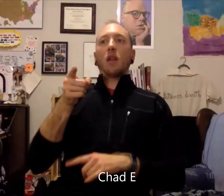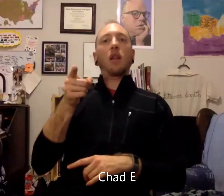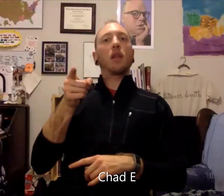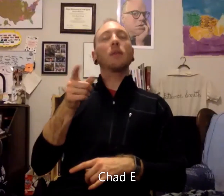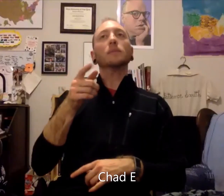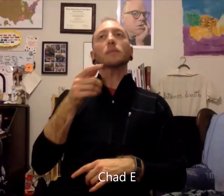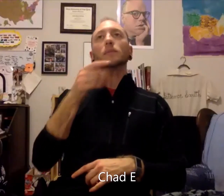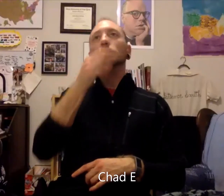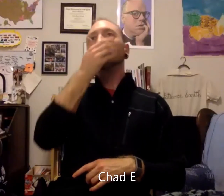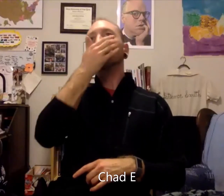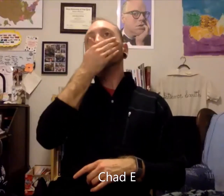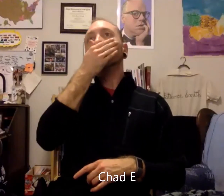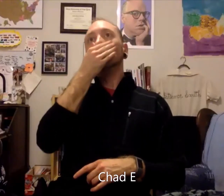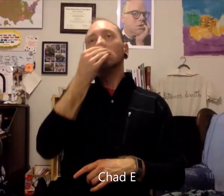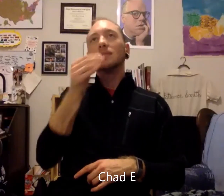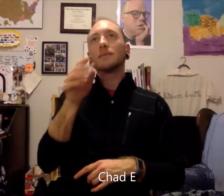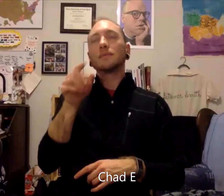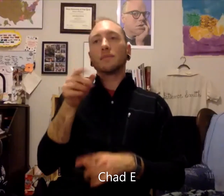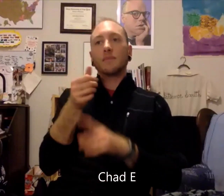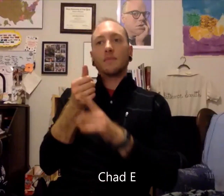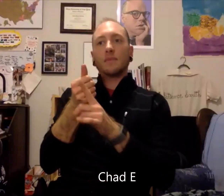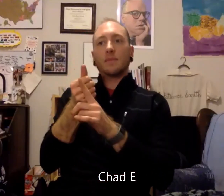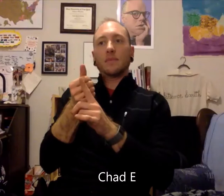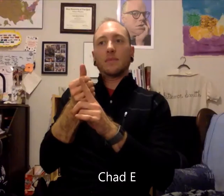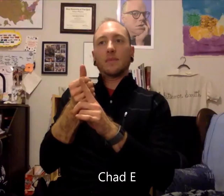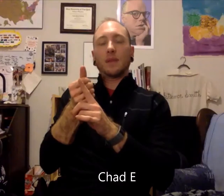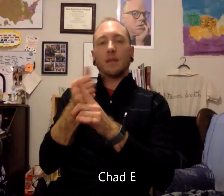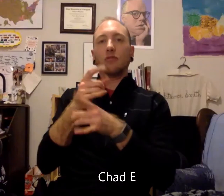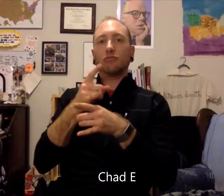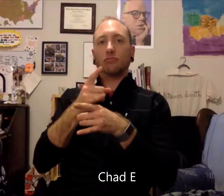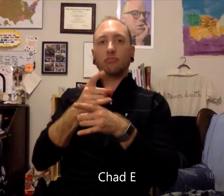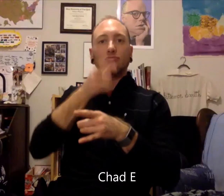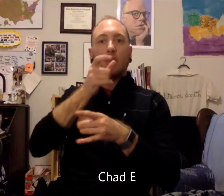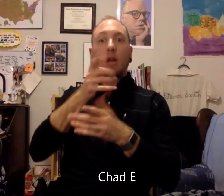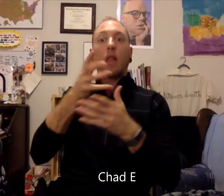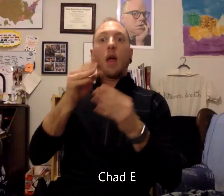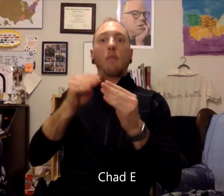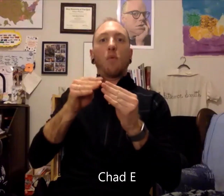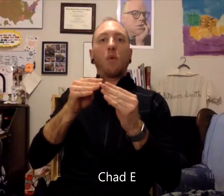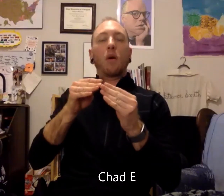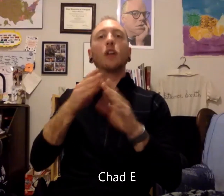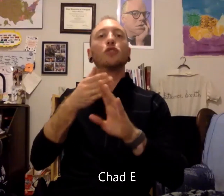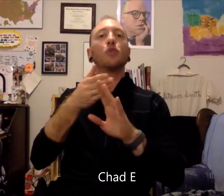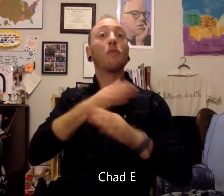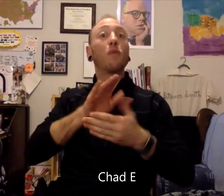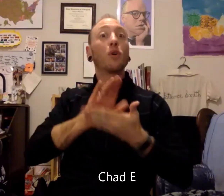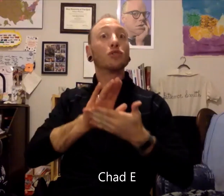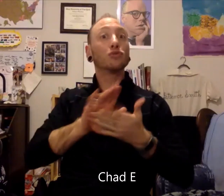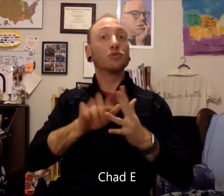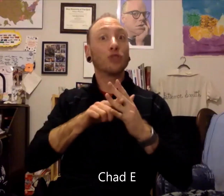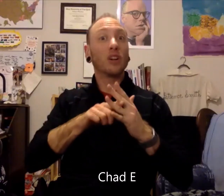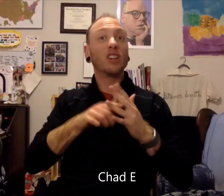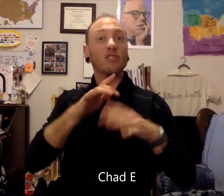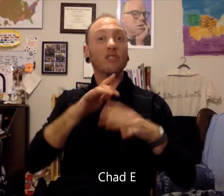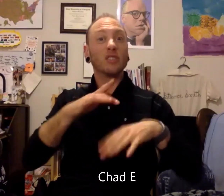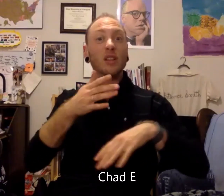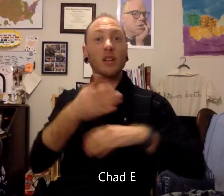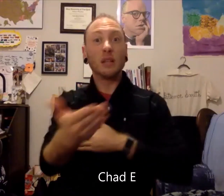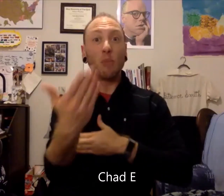was, drinking much harder and everything. And he would come over to my house before school, and, we'd start drinking a little bit before school, and as